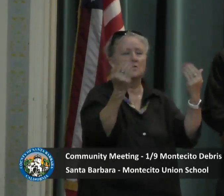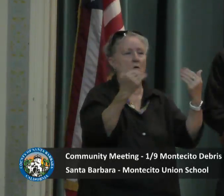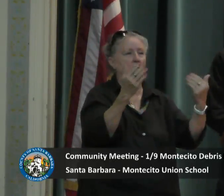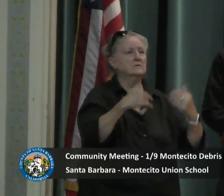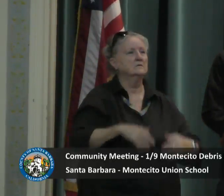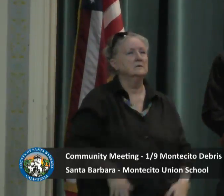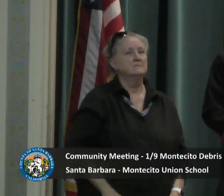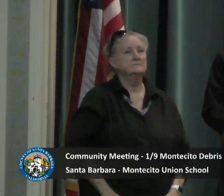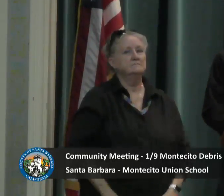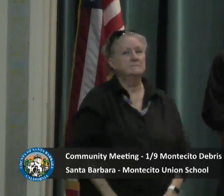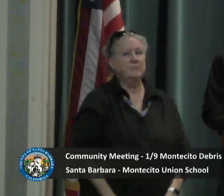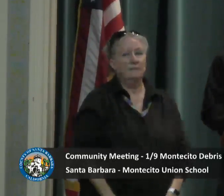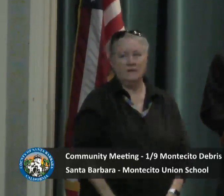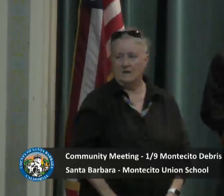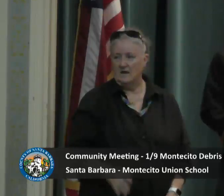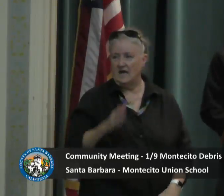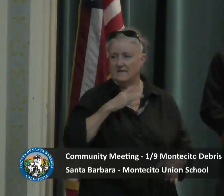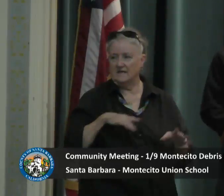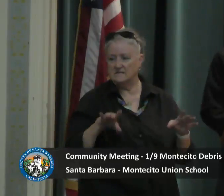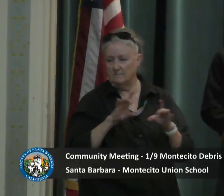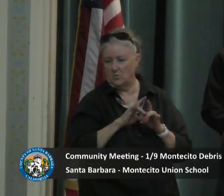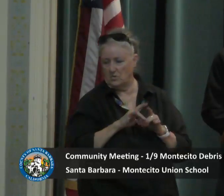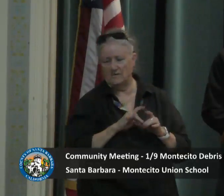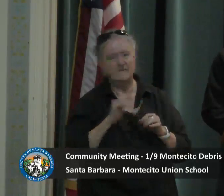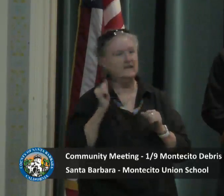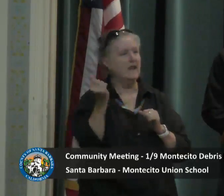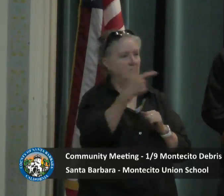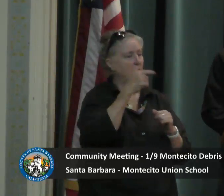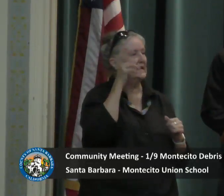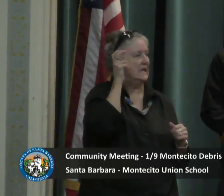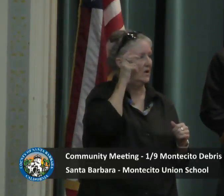Don't be bashful. I think it is important that everybody gets to hear.